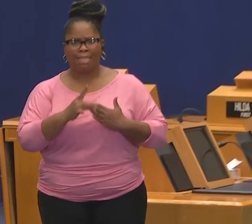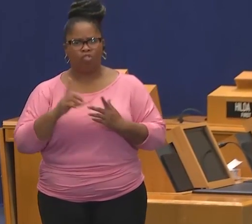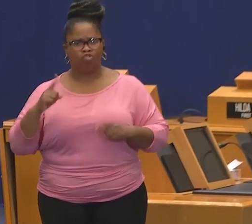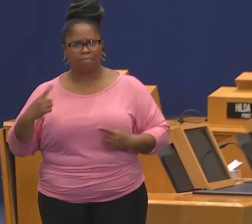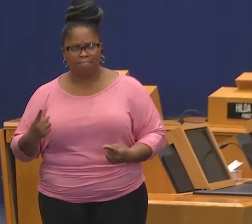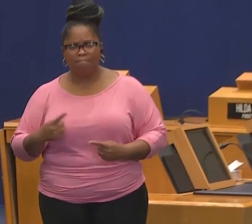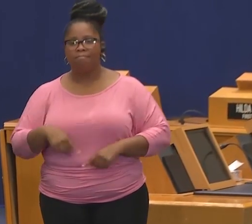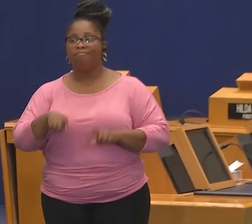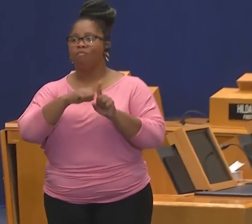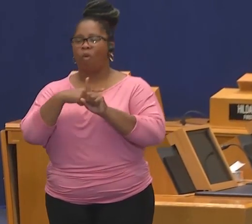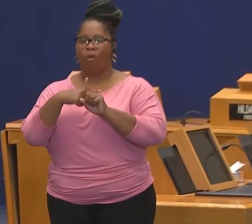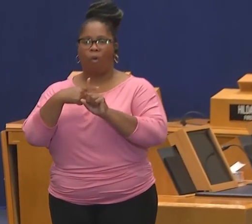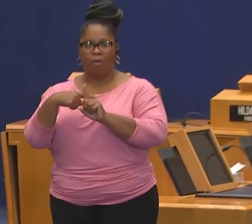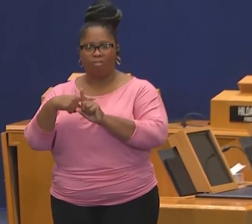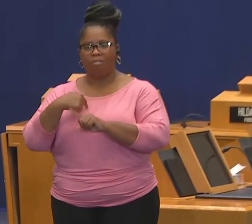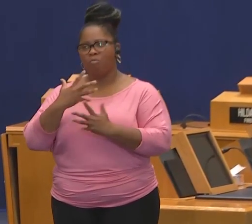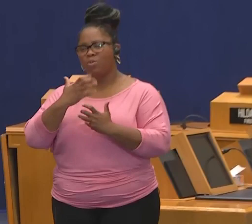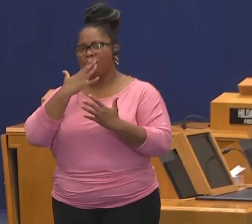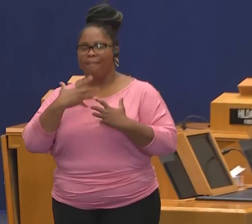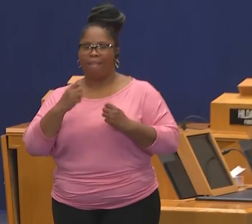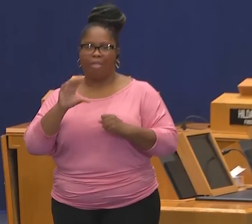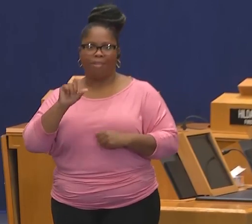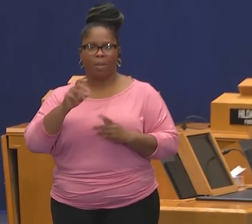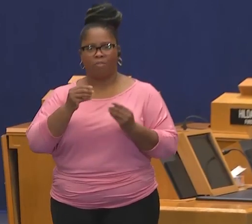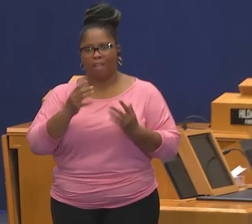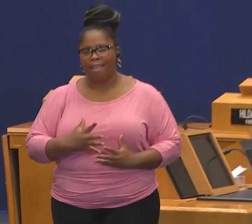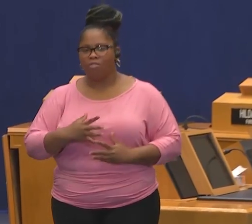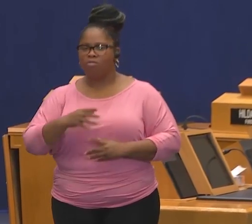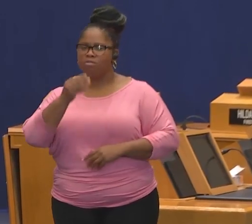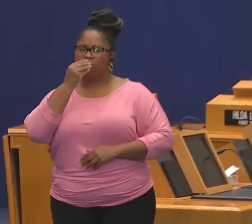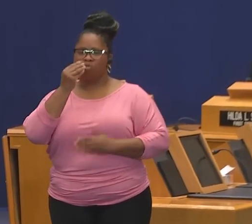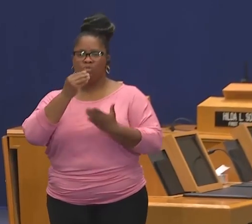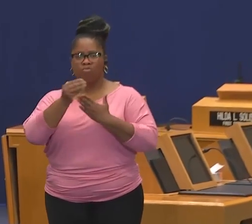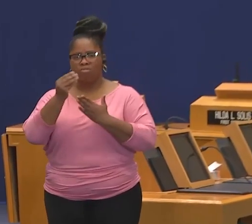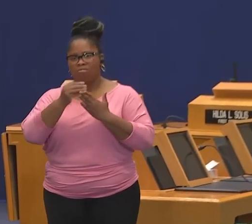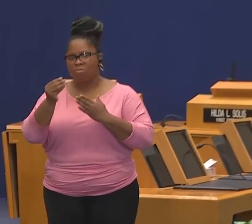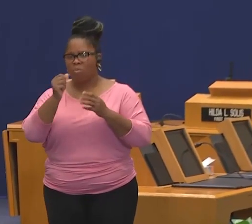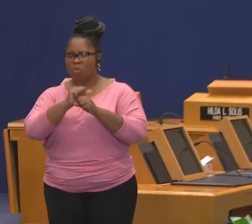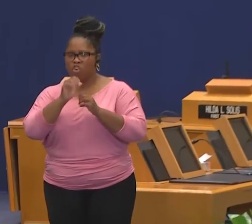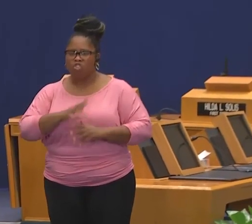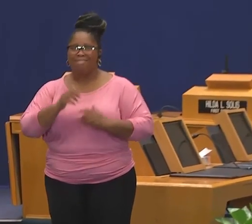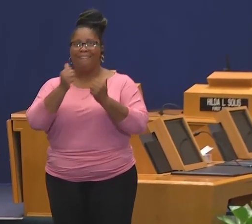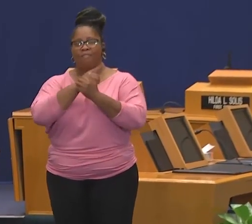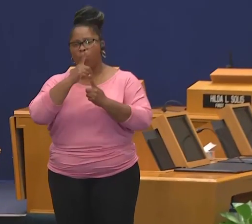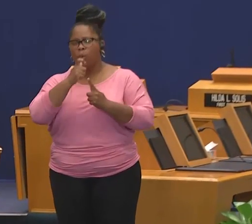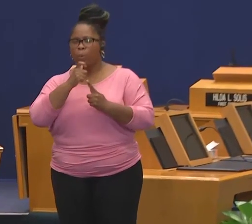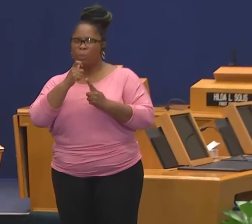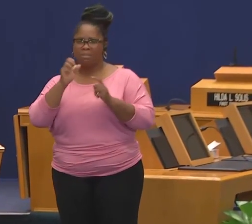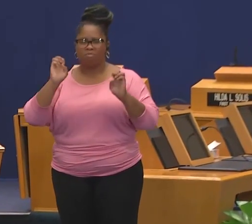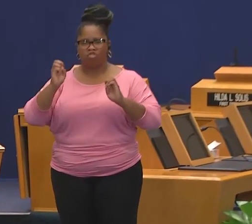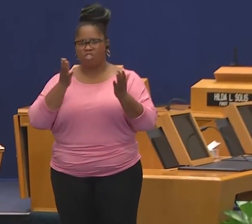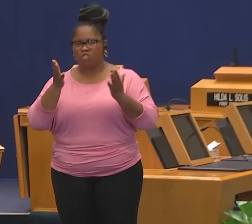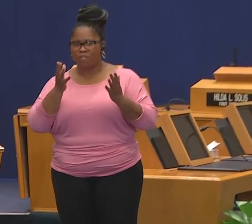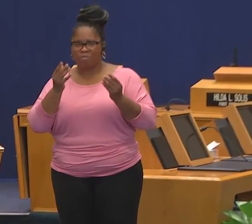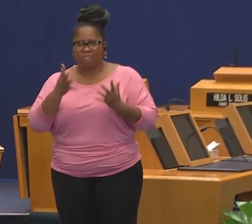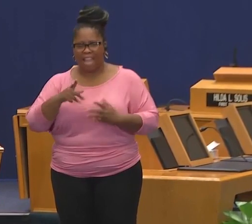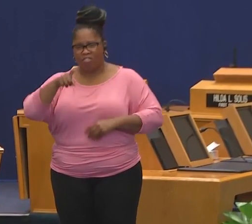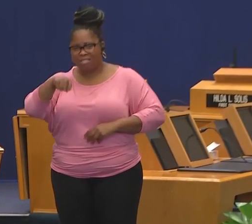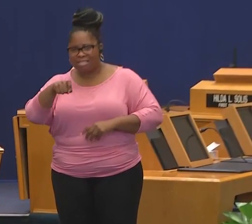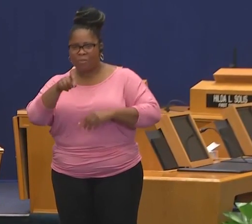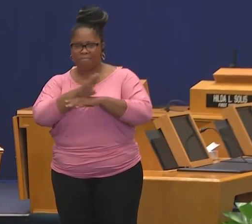also want to thank the healthcare providers, the grocery store workers, and everyone on the front lines of this pandemic who continue